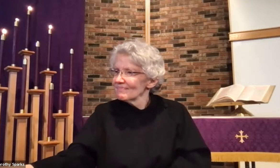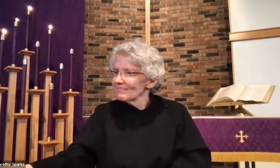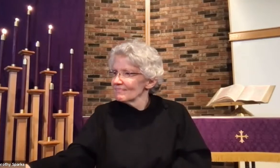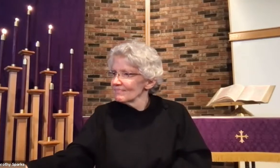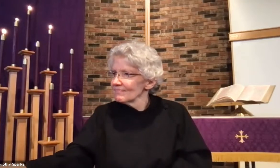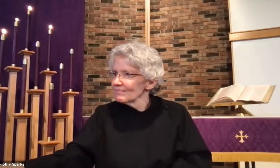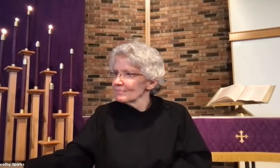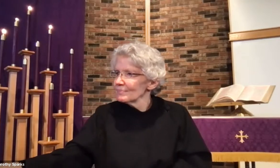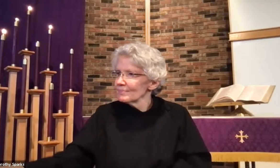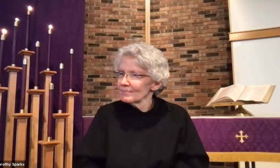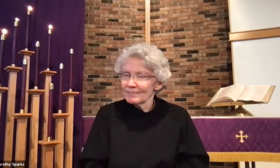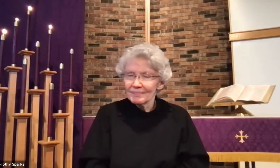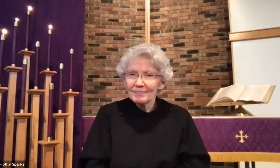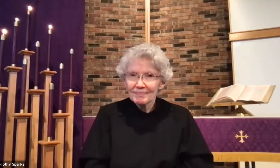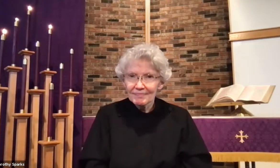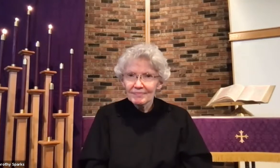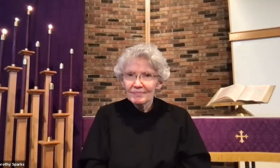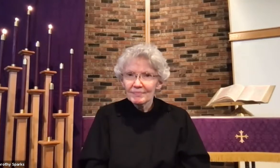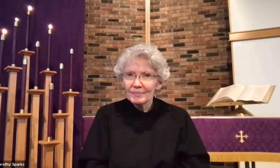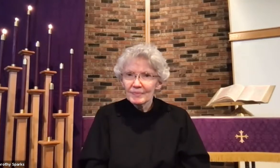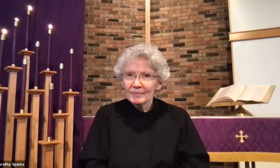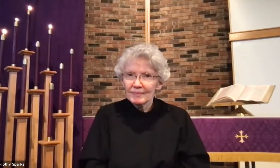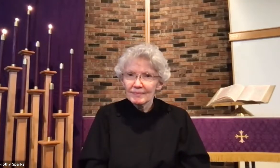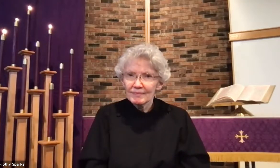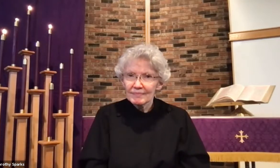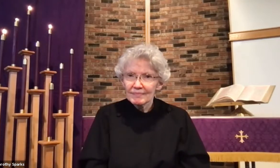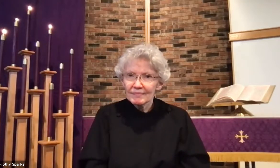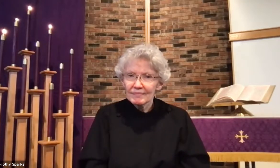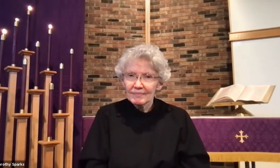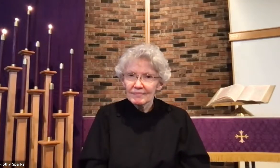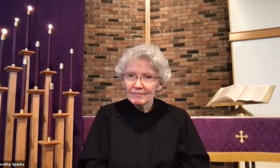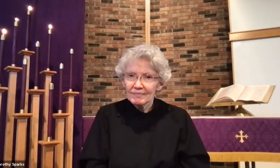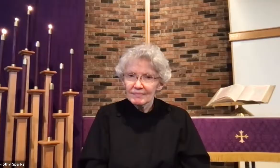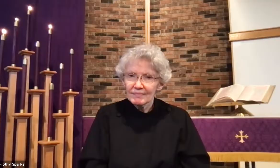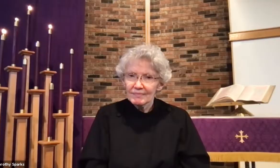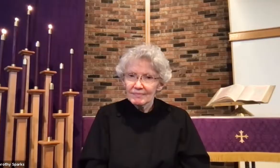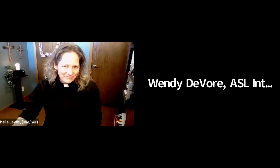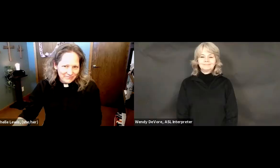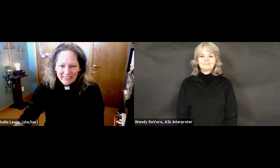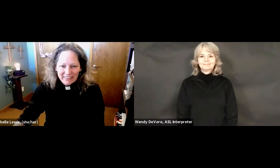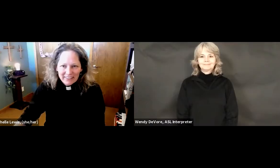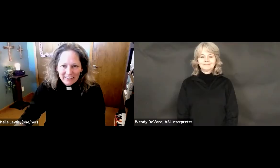Lord of heaven's armies, happy are the people who trust in you.